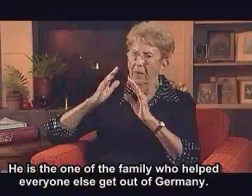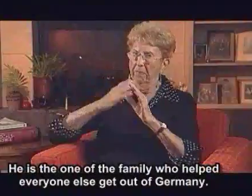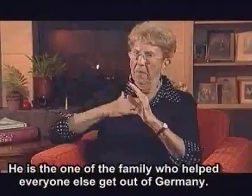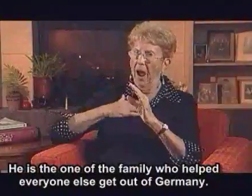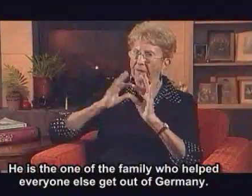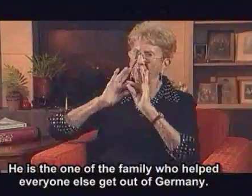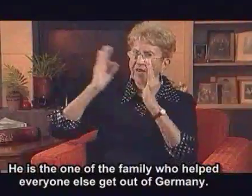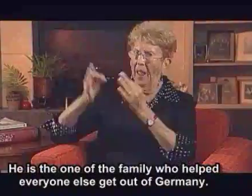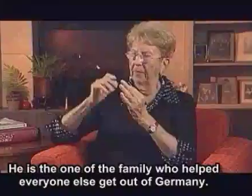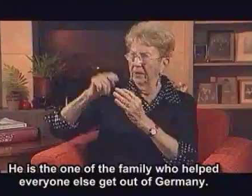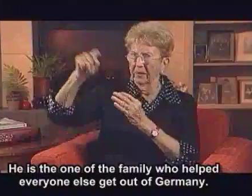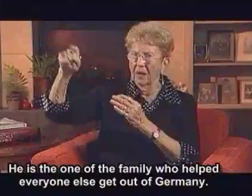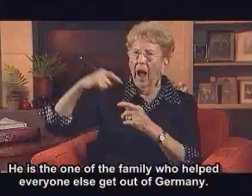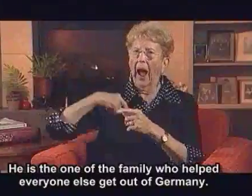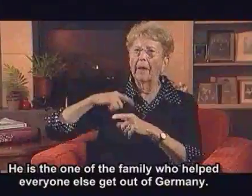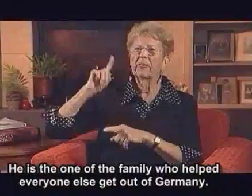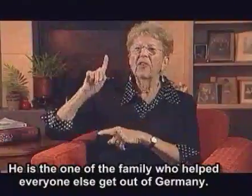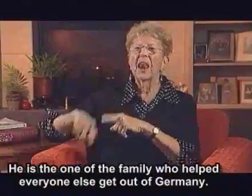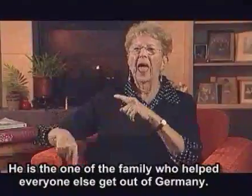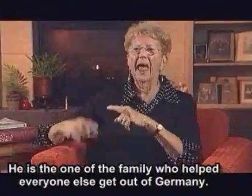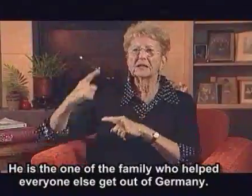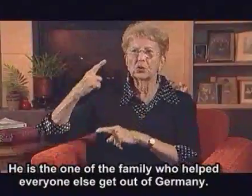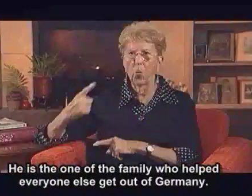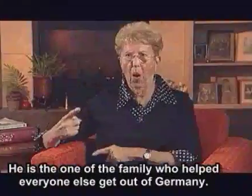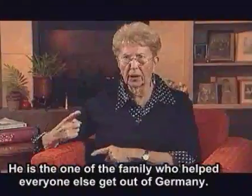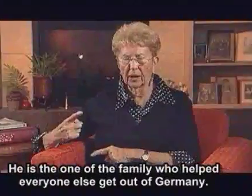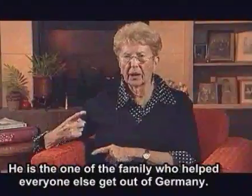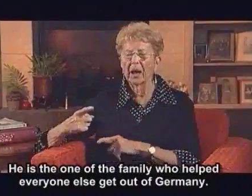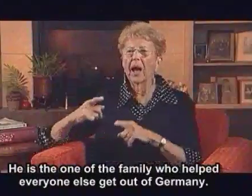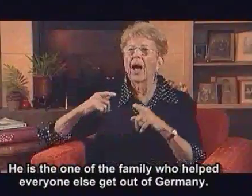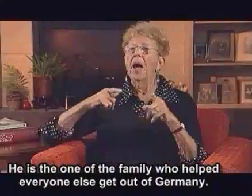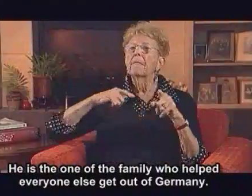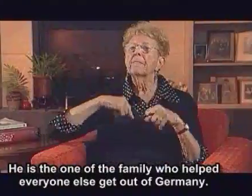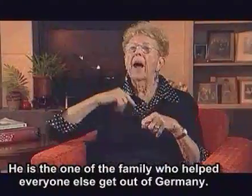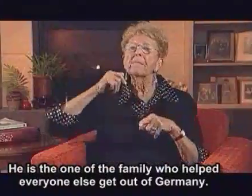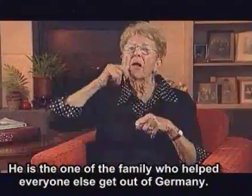He is the one of the family that helped everyone else get out of Germany.